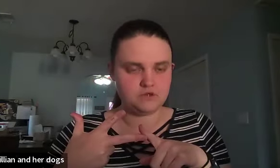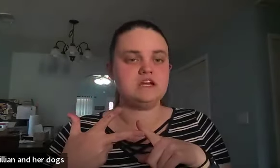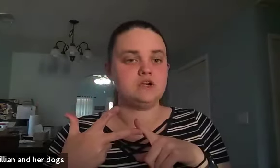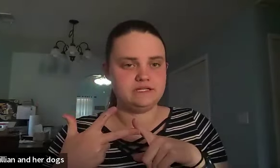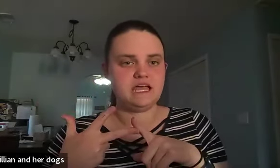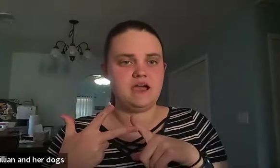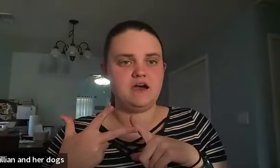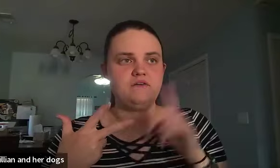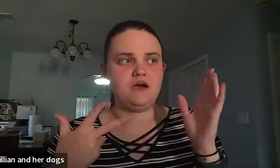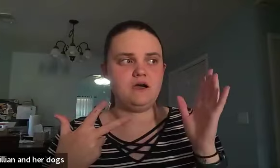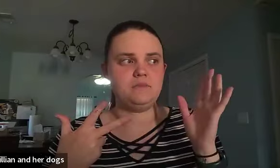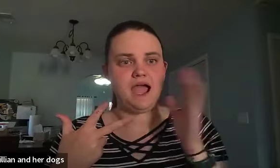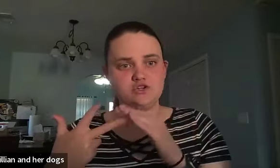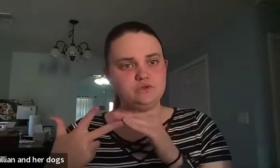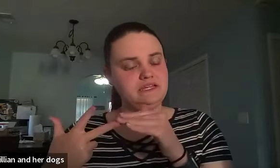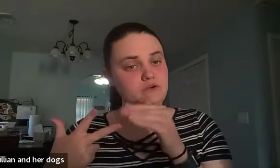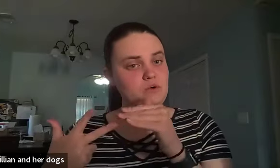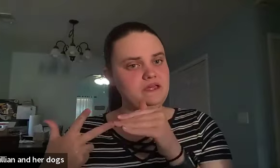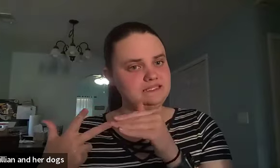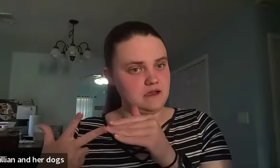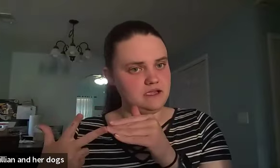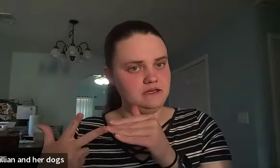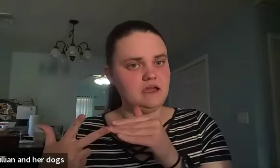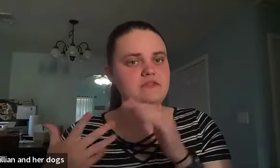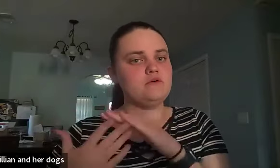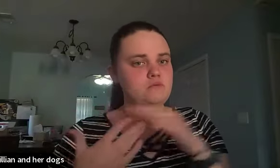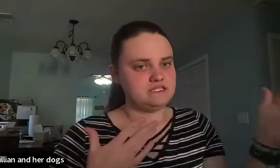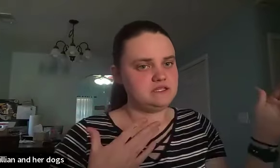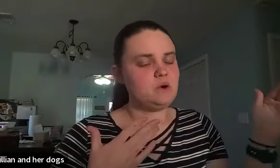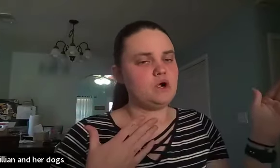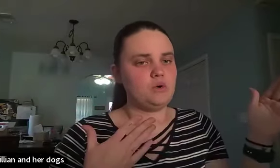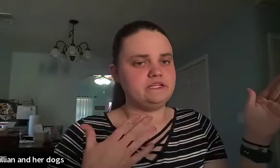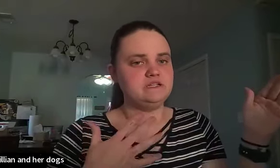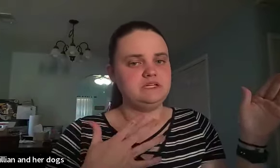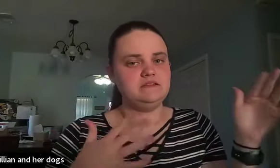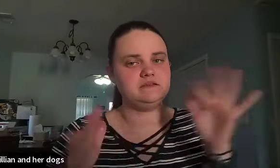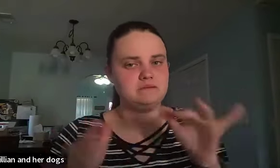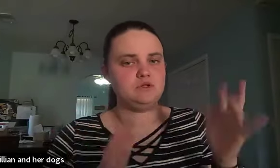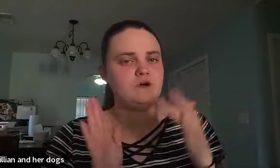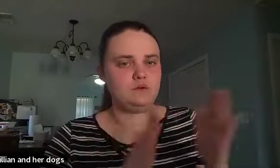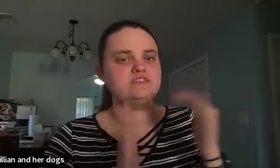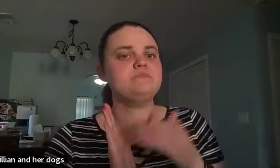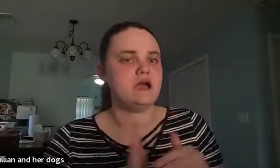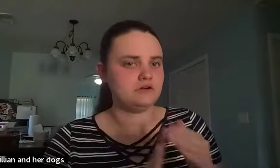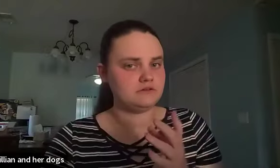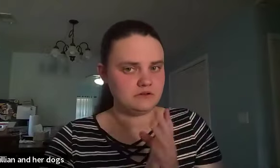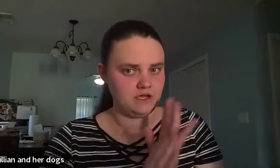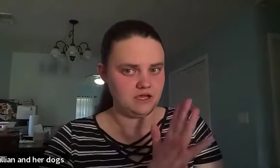numbers that are going to have actual like their own like sign, and then the rest of them are going to be the similar following this pattern.